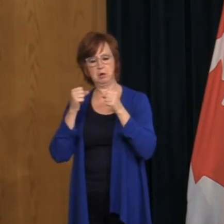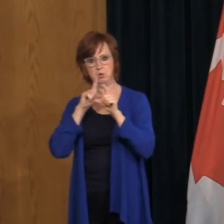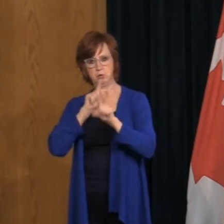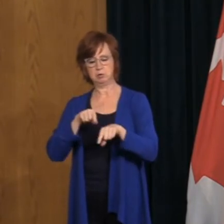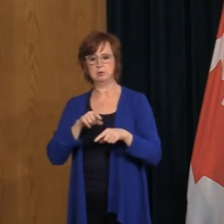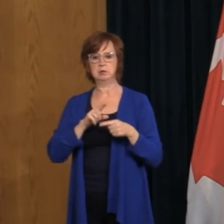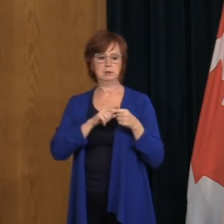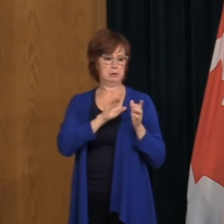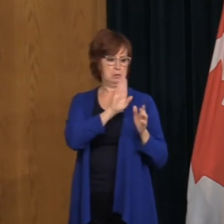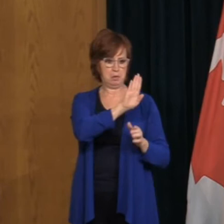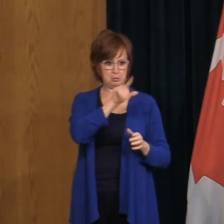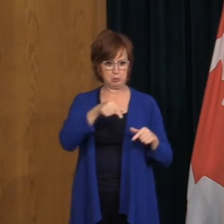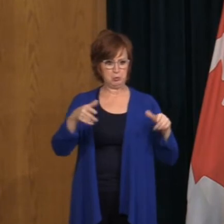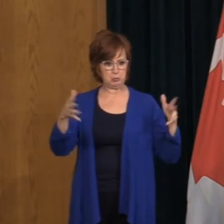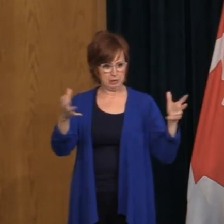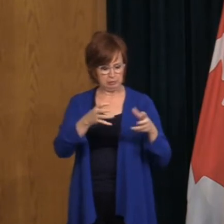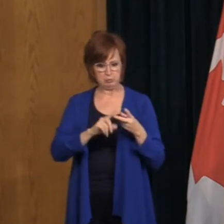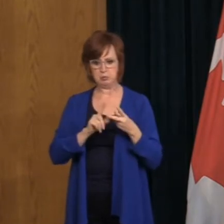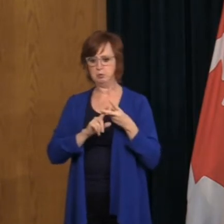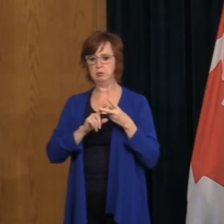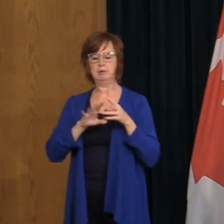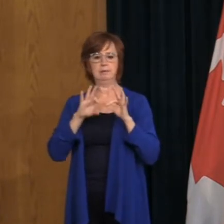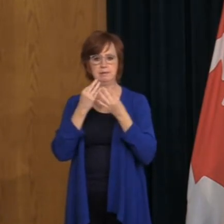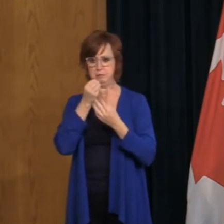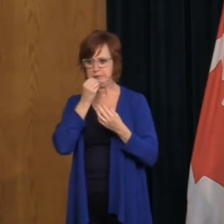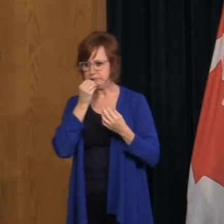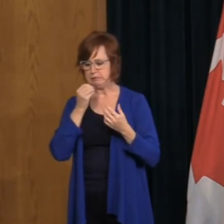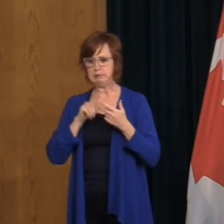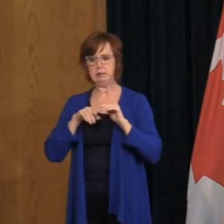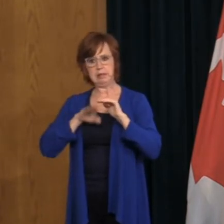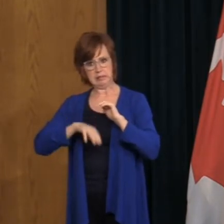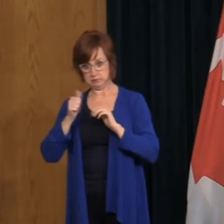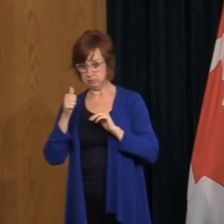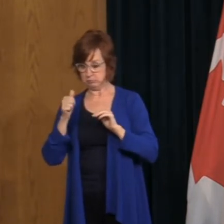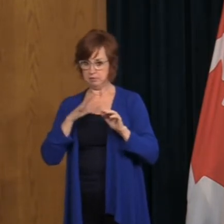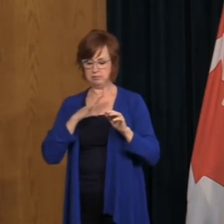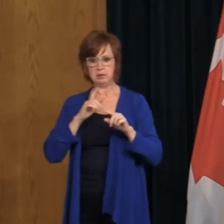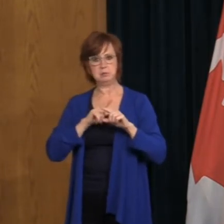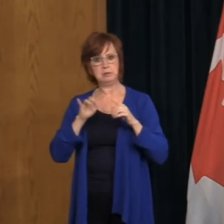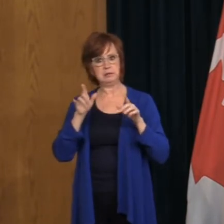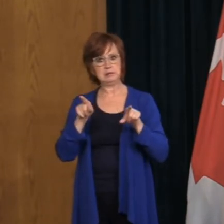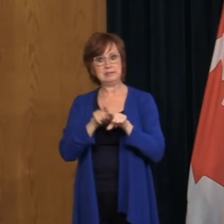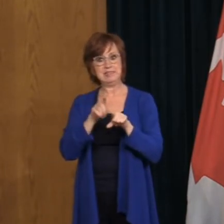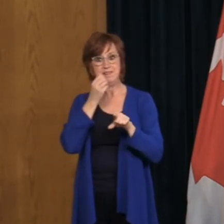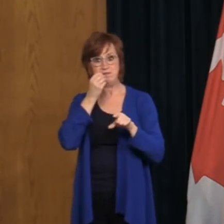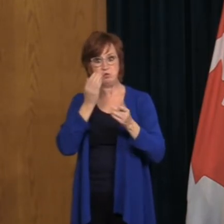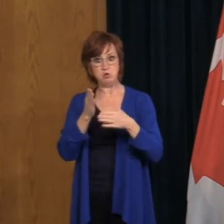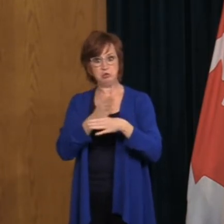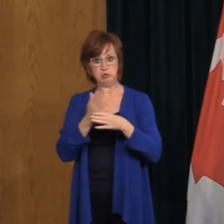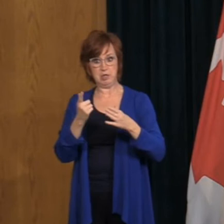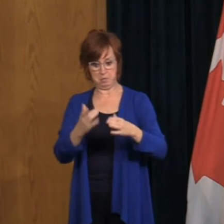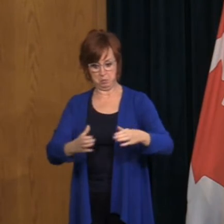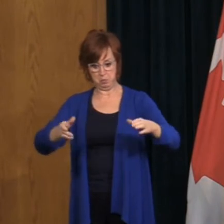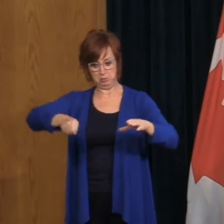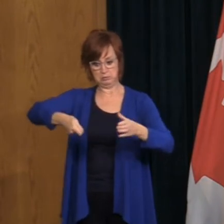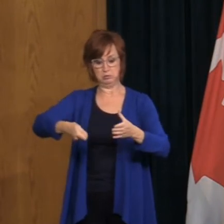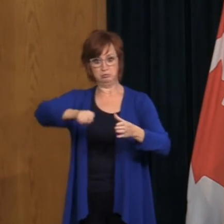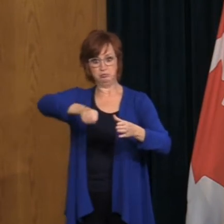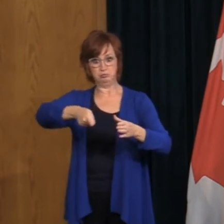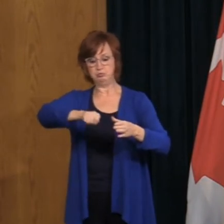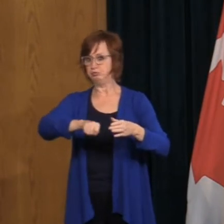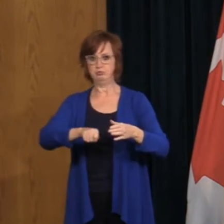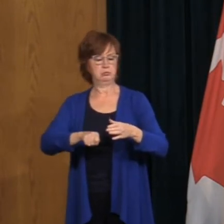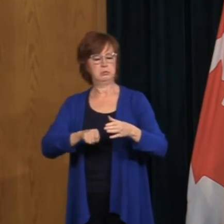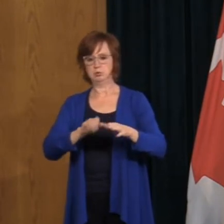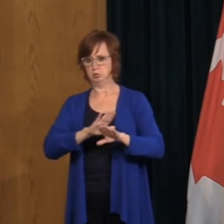we still need to be so very careful. Don't be touching the same food or drinks, for example. Don't attend if you are feeling